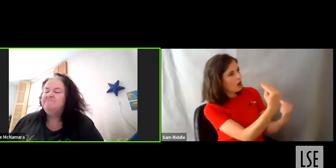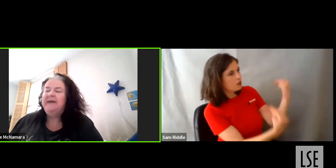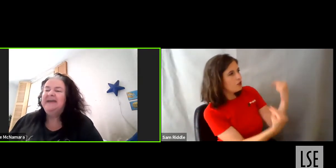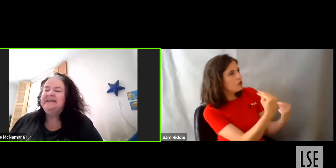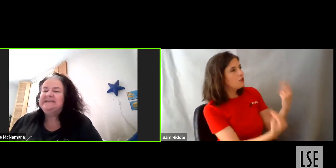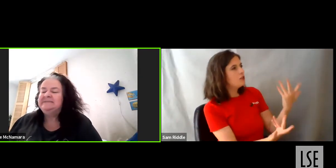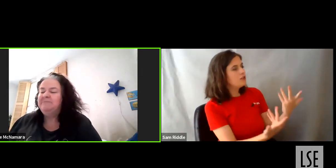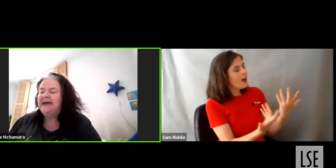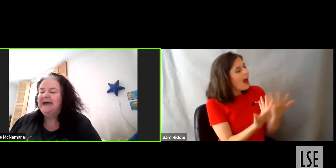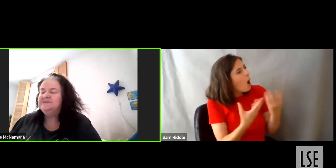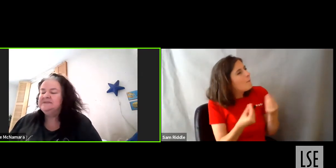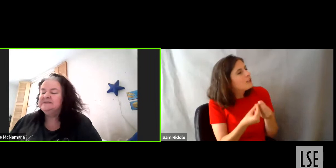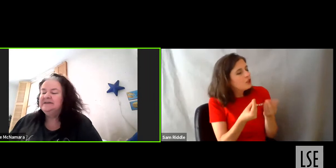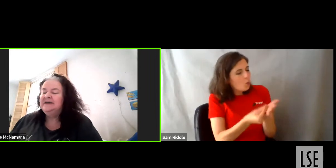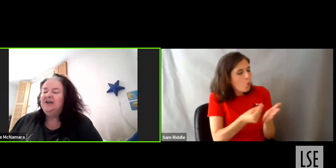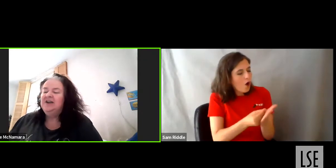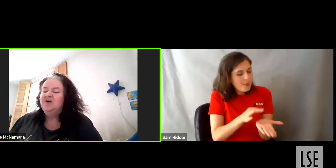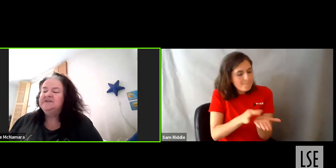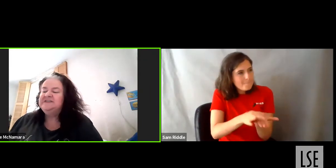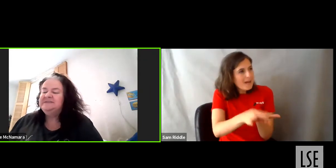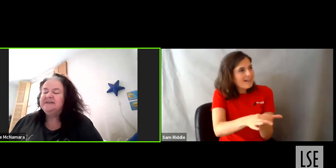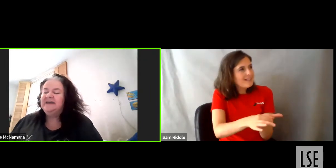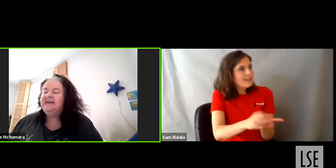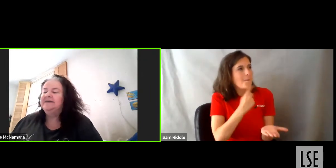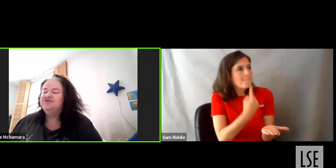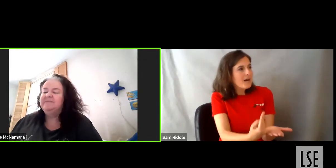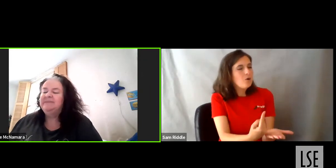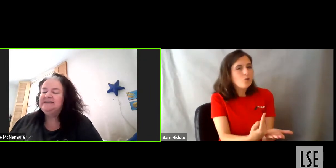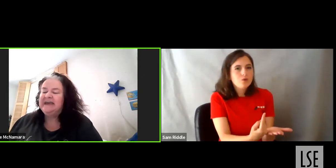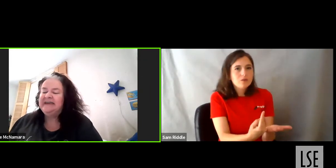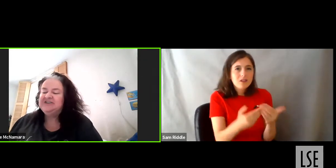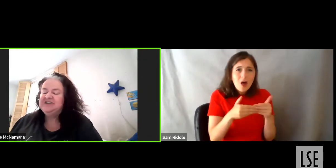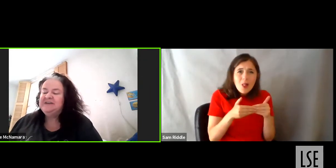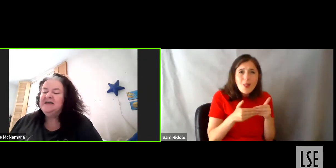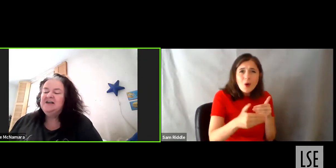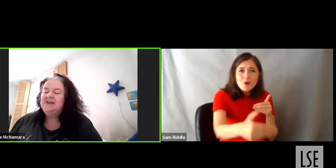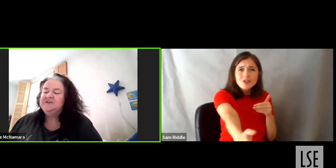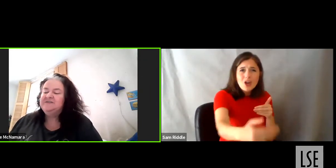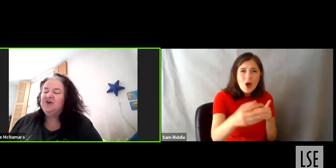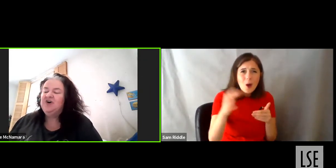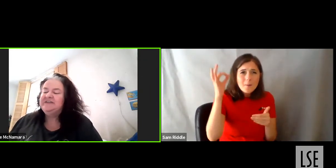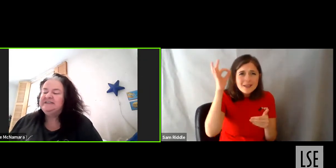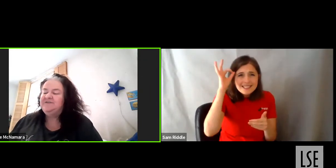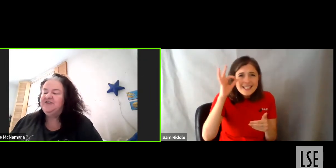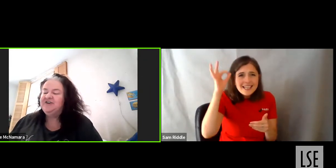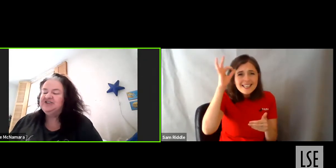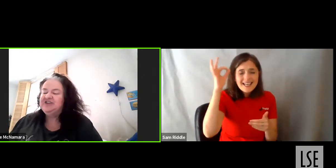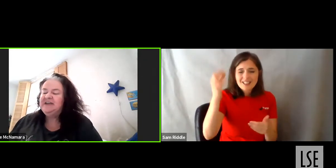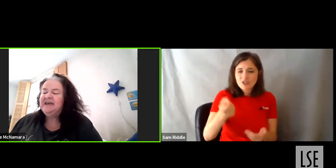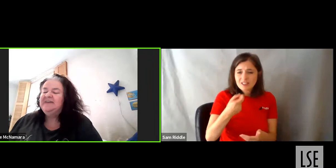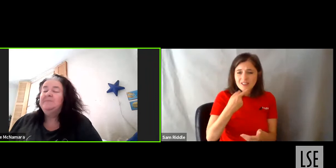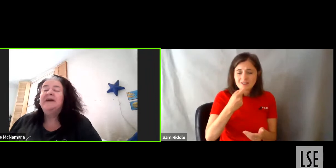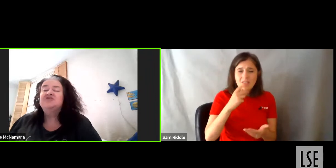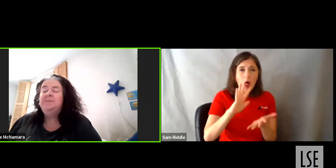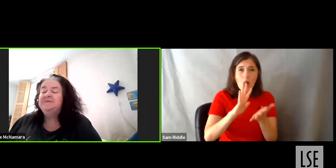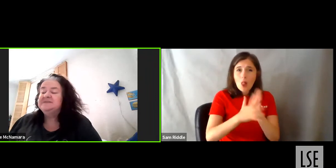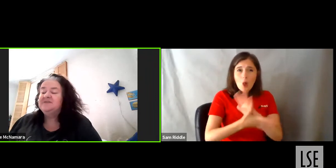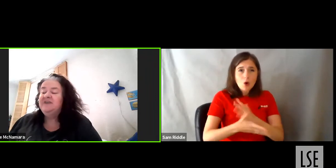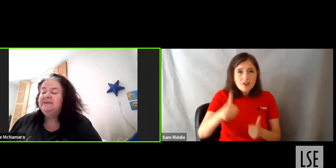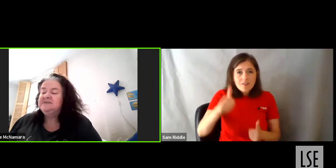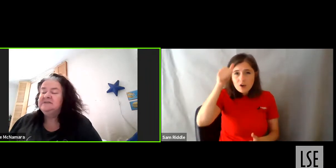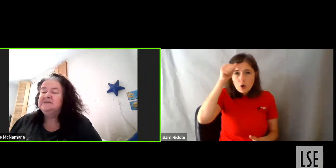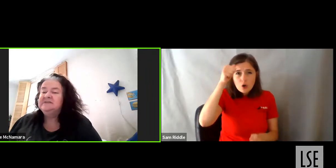worth in pennies and pounds. Long-term psychiatric medication, loss of cognitive function, the backdrop